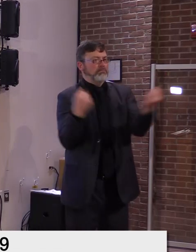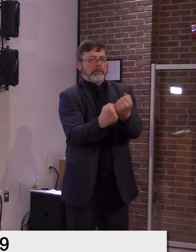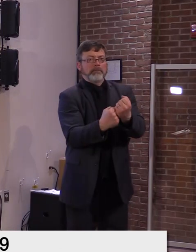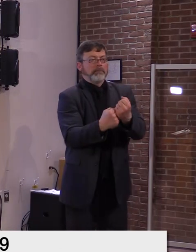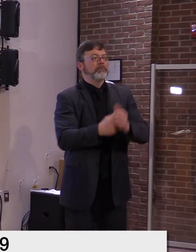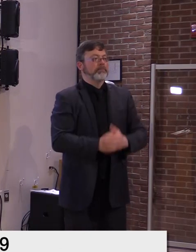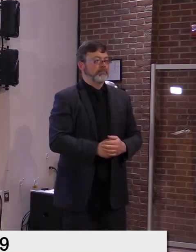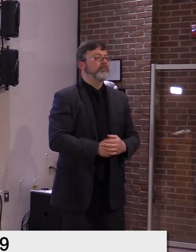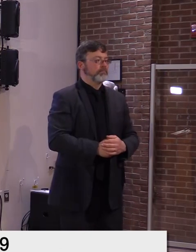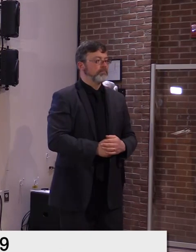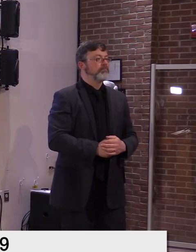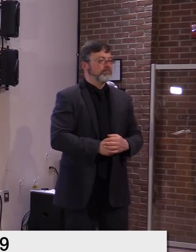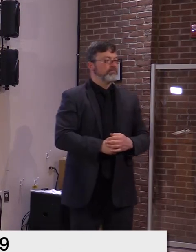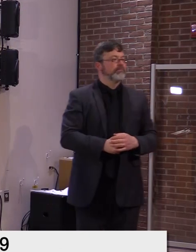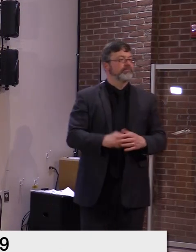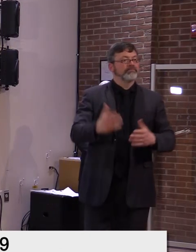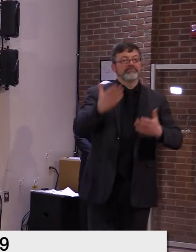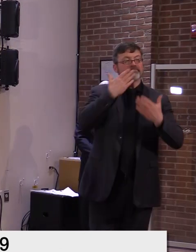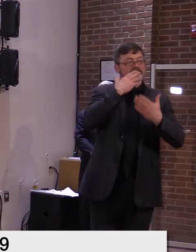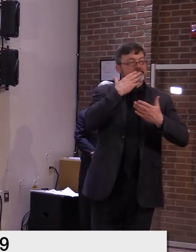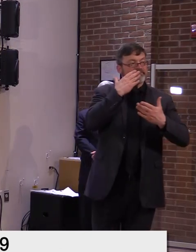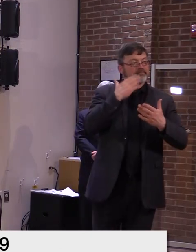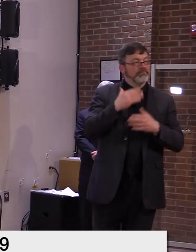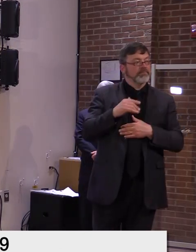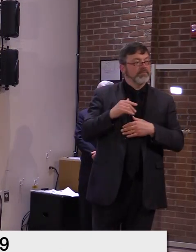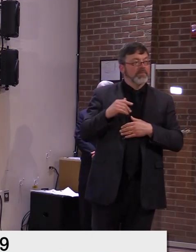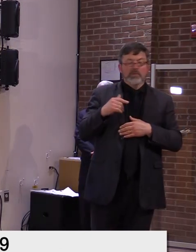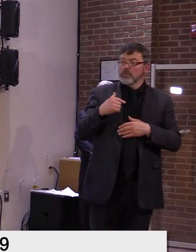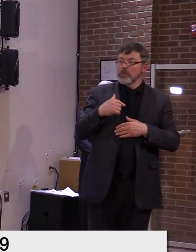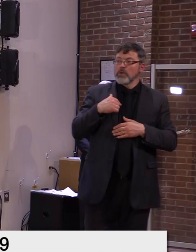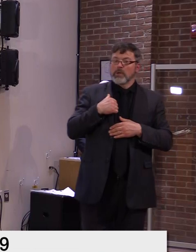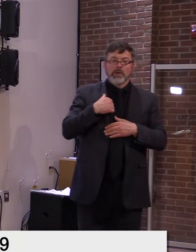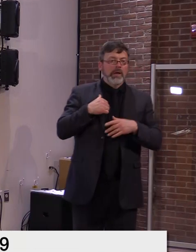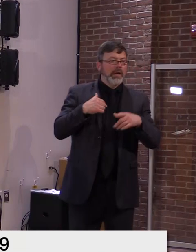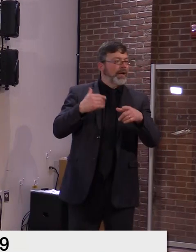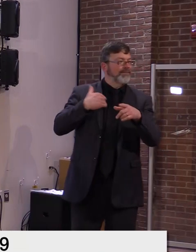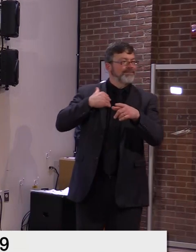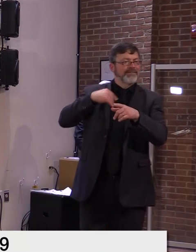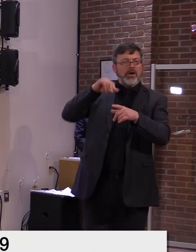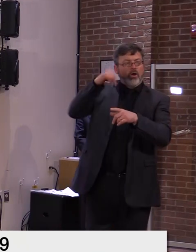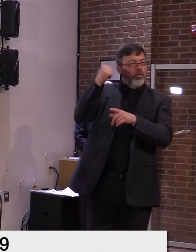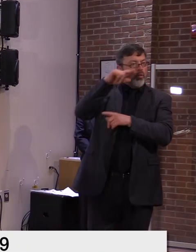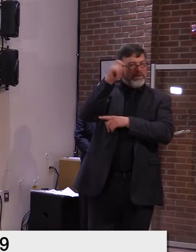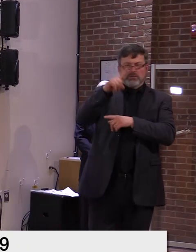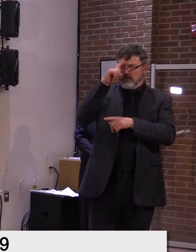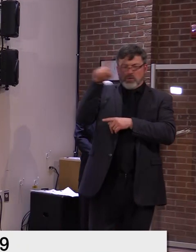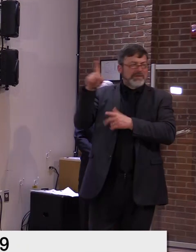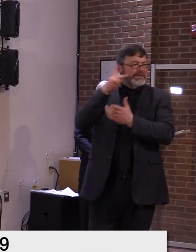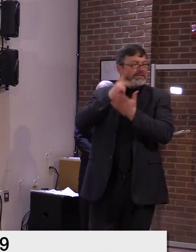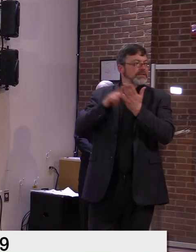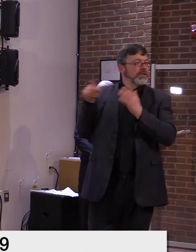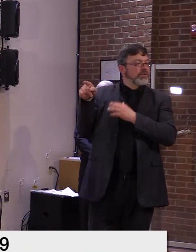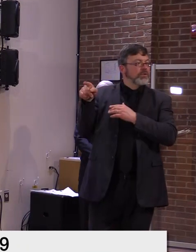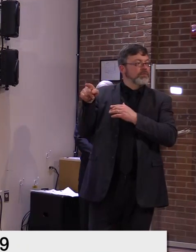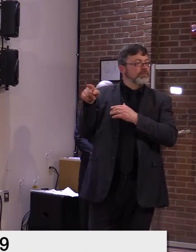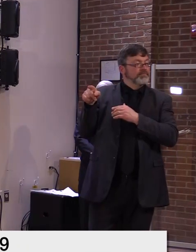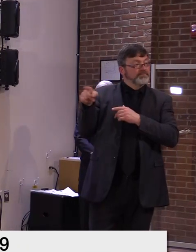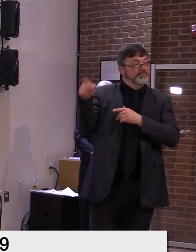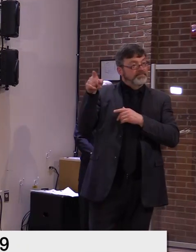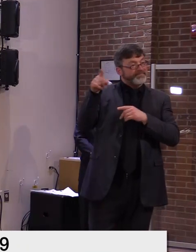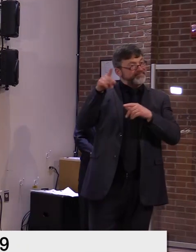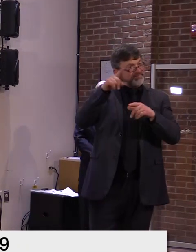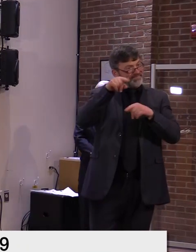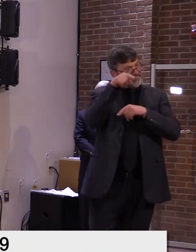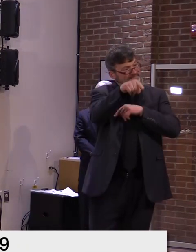Okay, thank you. And Deputy Secretary, do you expecting next year to see more students having to repeat